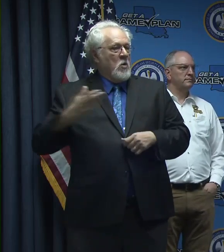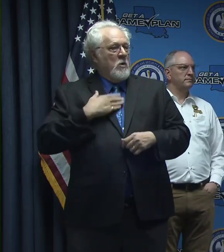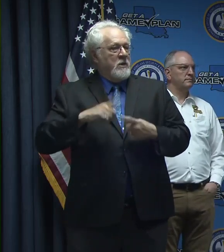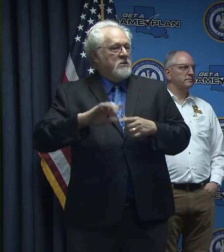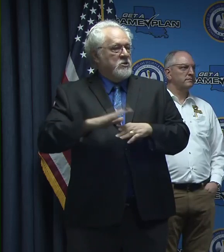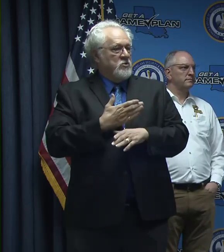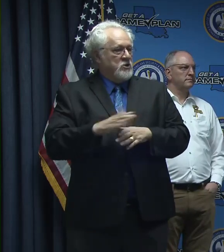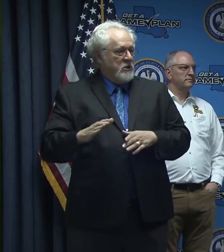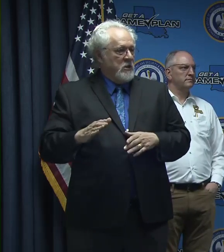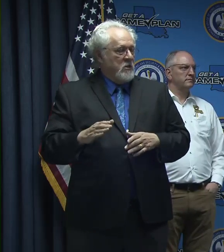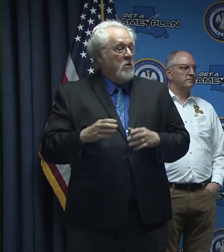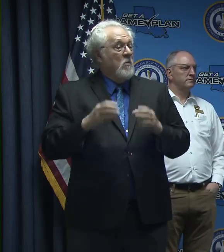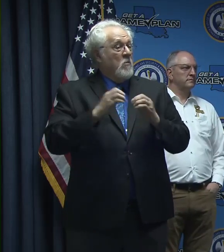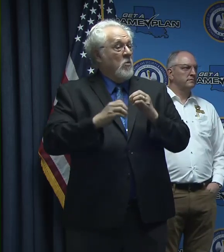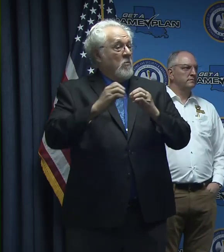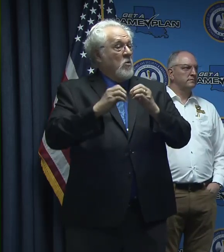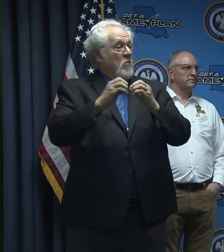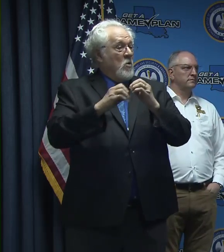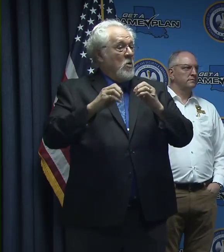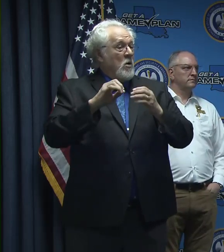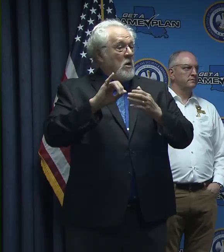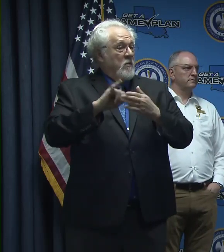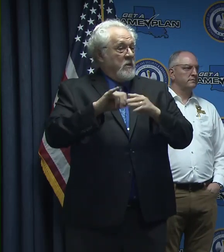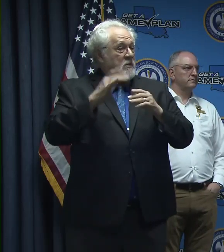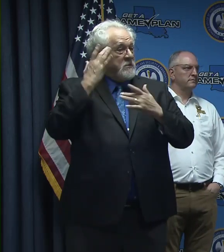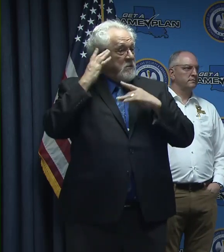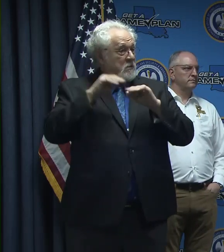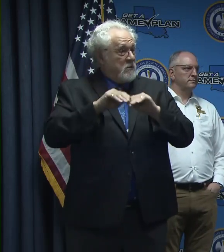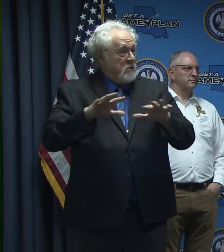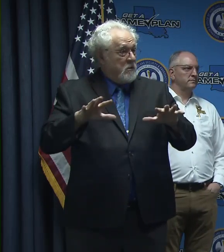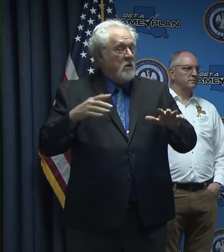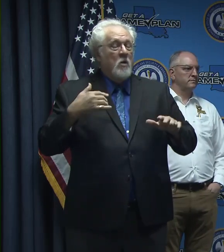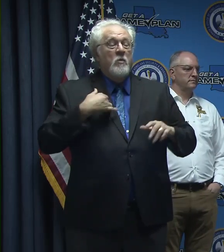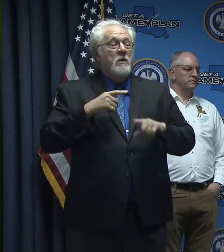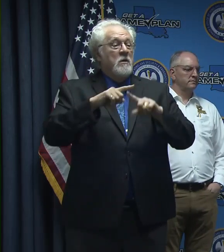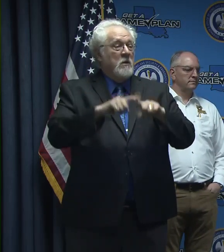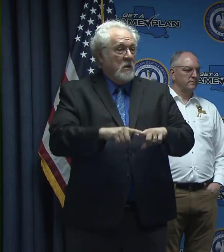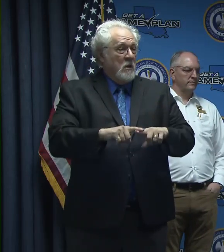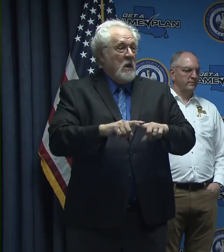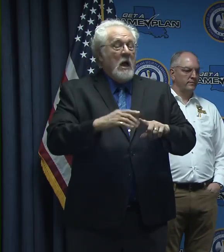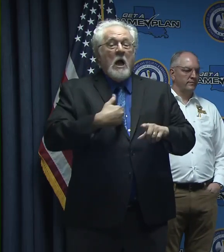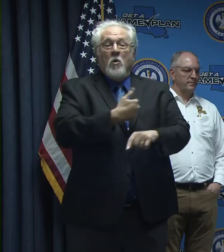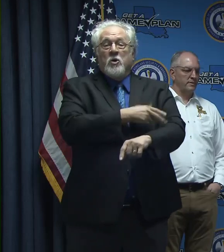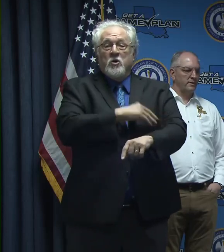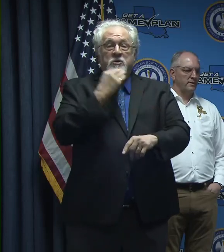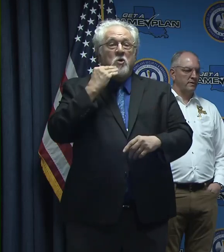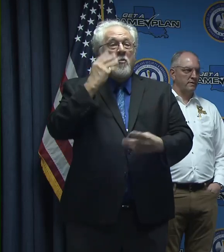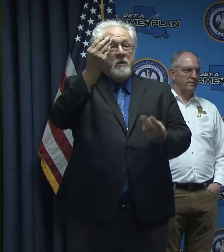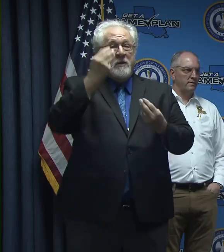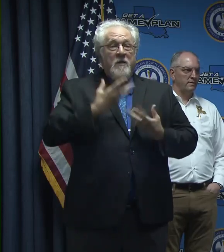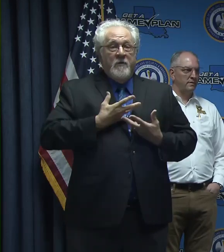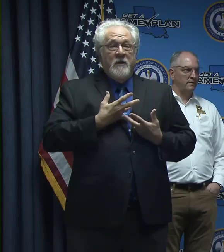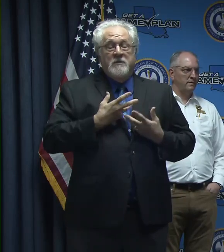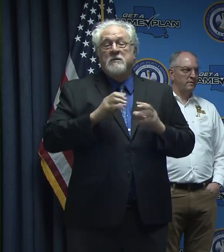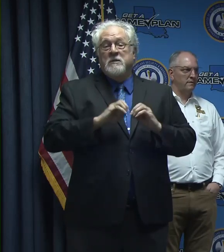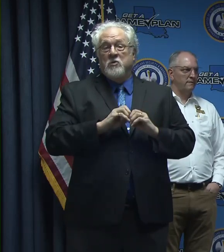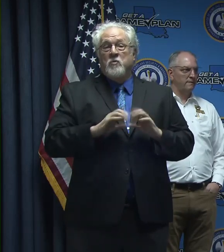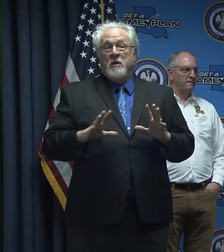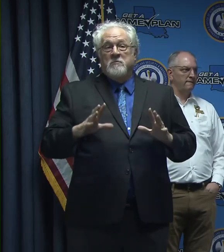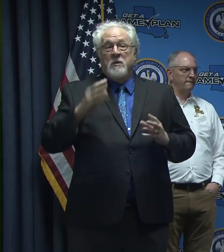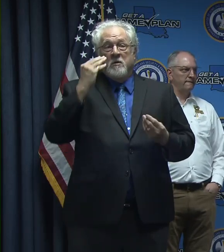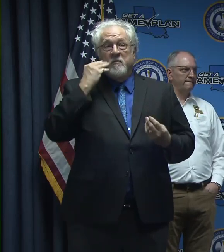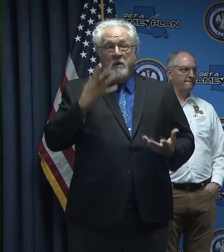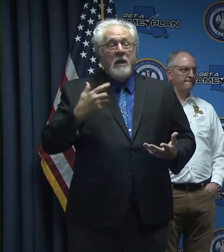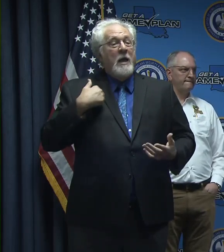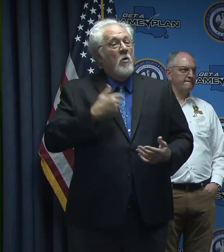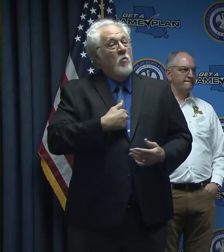openly. Increasingly, as the epidemic goes on, we are more and more reliant on our nursing homes giving us transparent information,